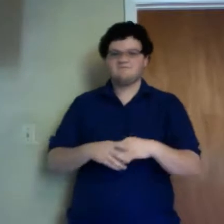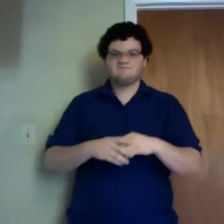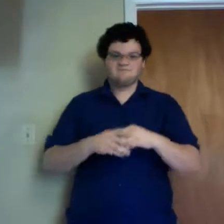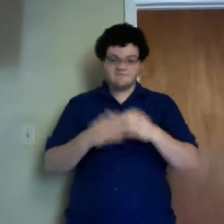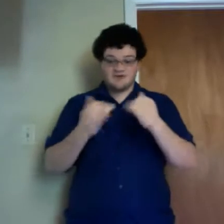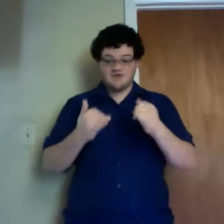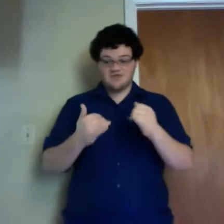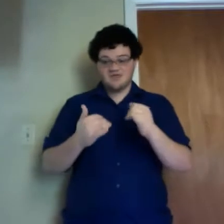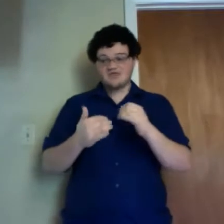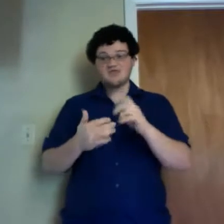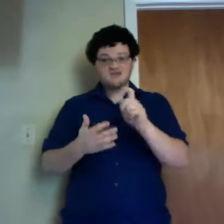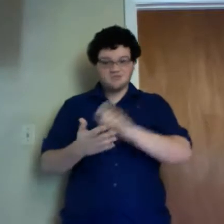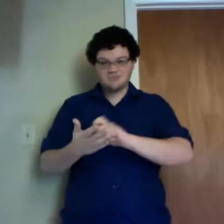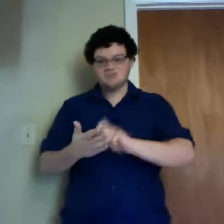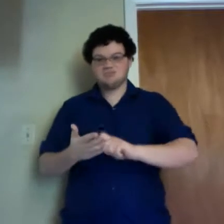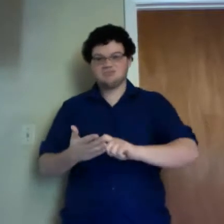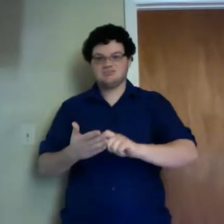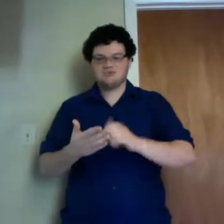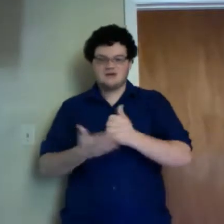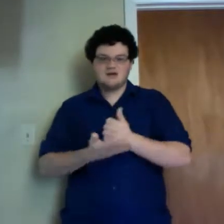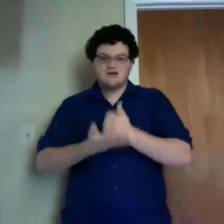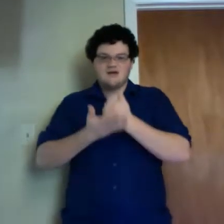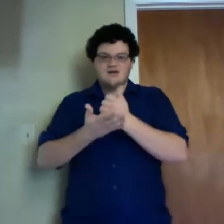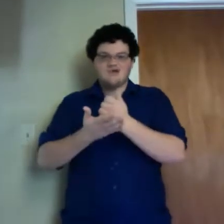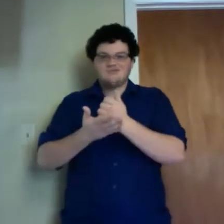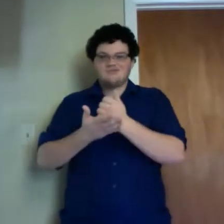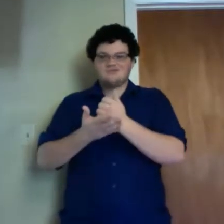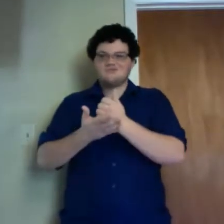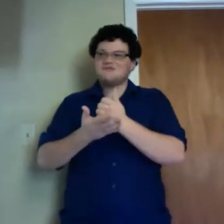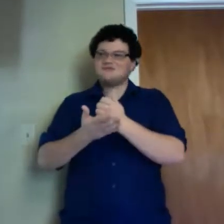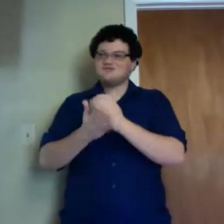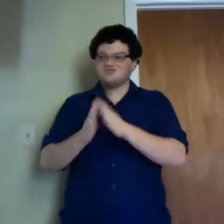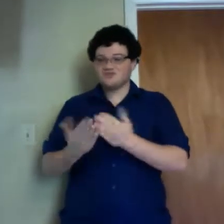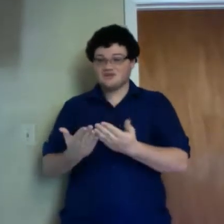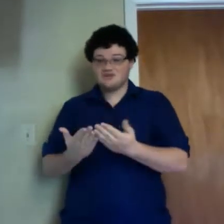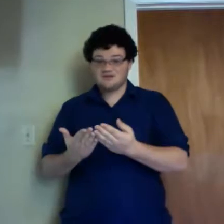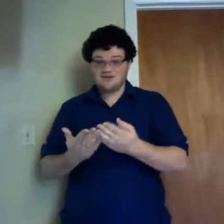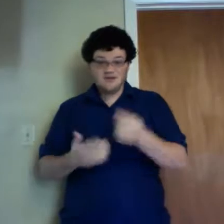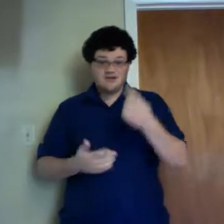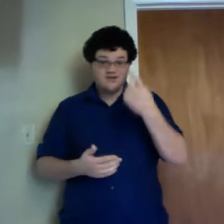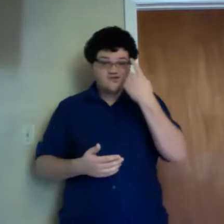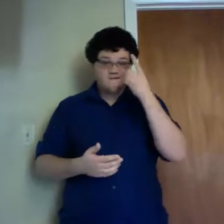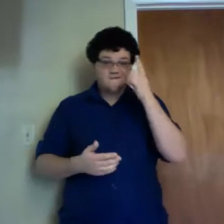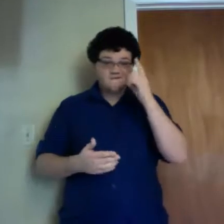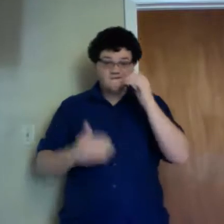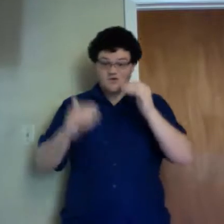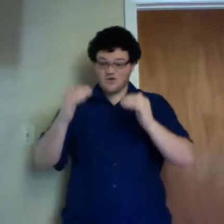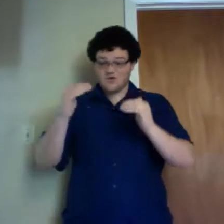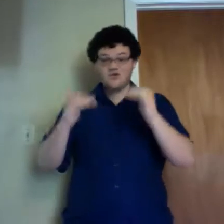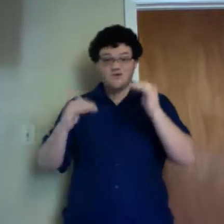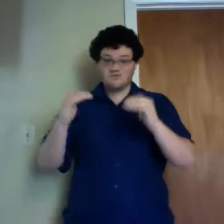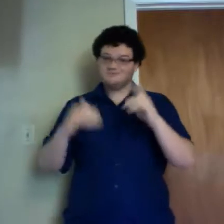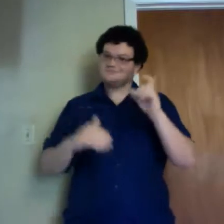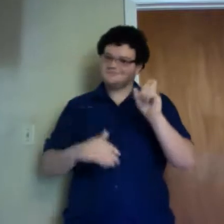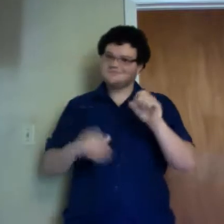be used on a task. As it is a record that can be used in court, it should be signed off by the parties who have responsibility for